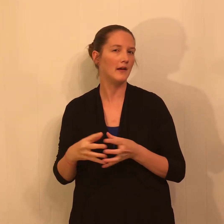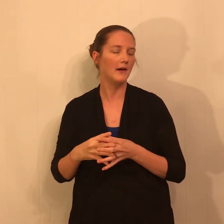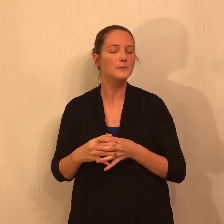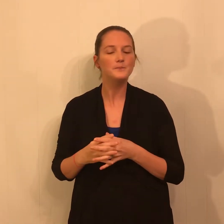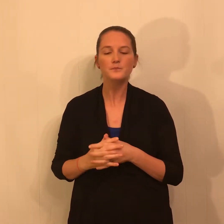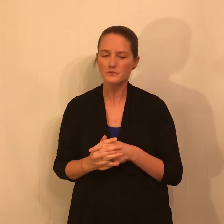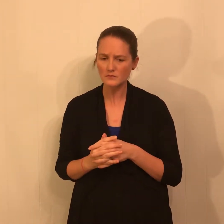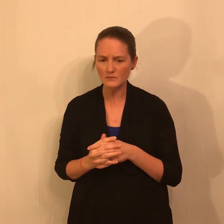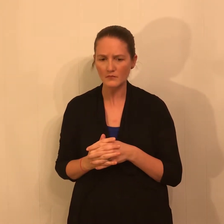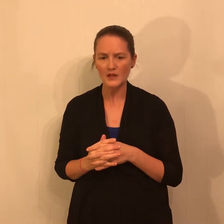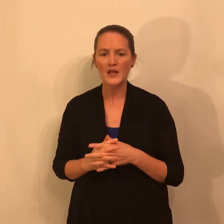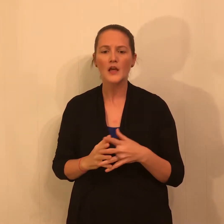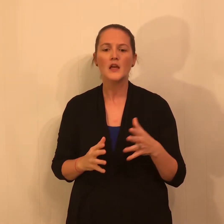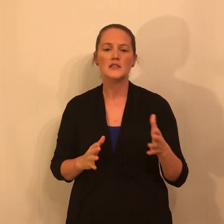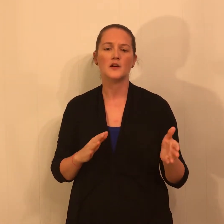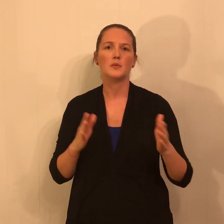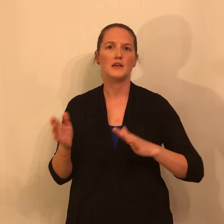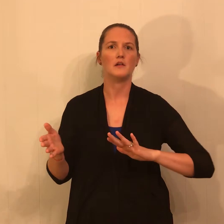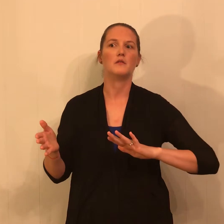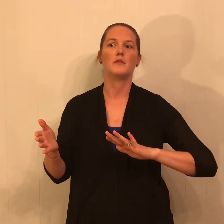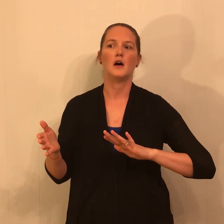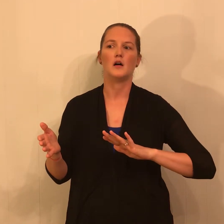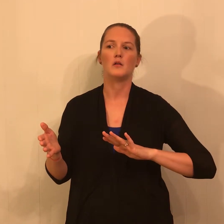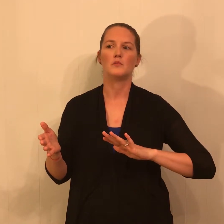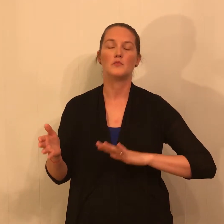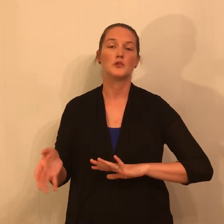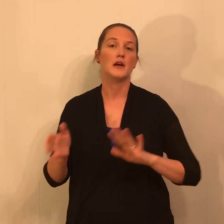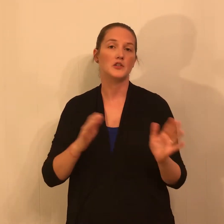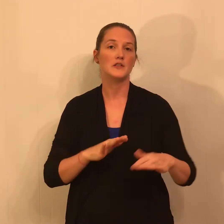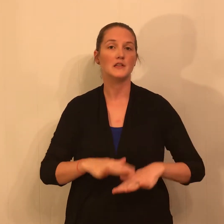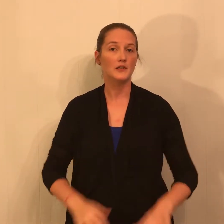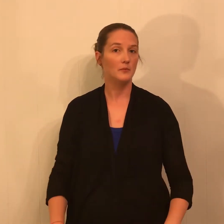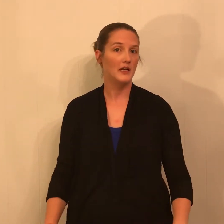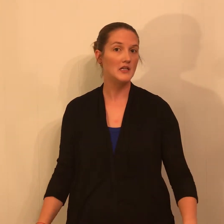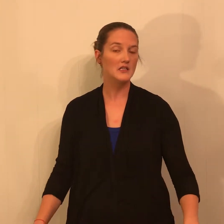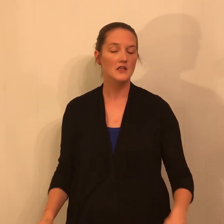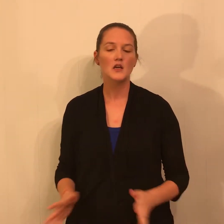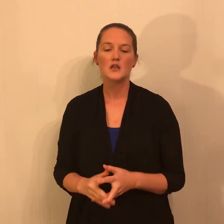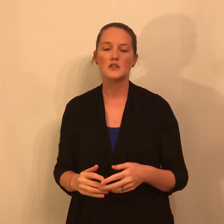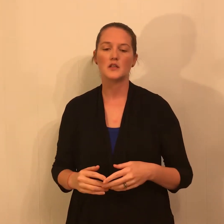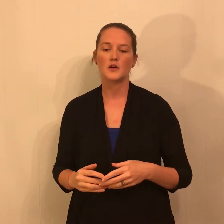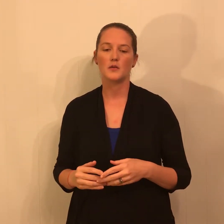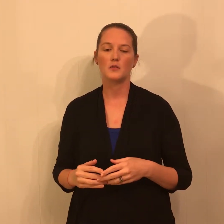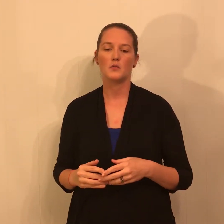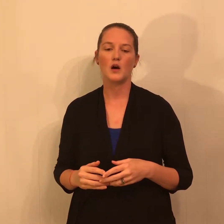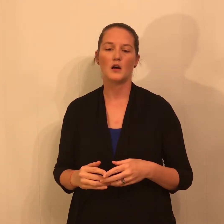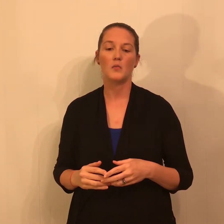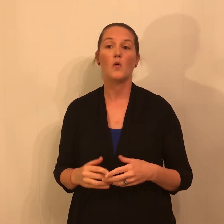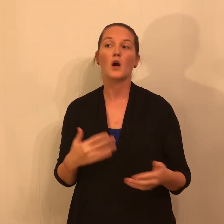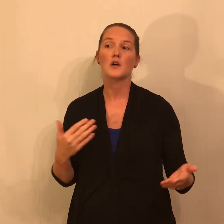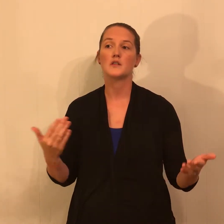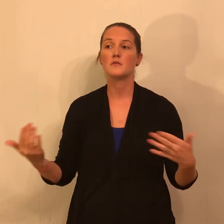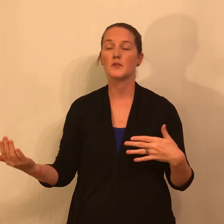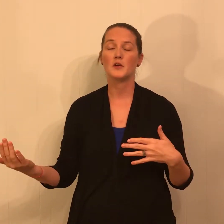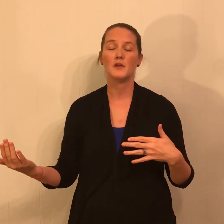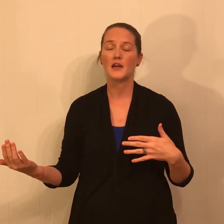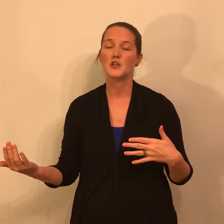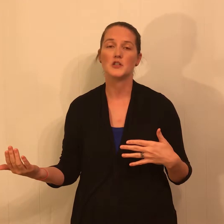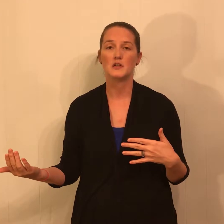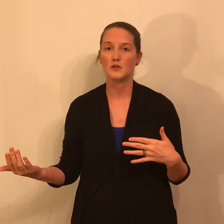now to help give direction to little bitties. So, or also for communication, if you're